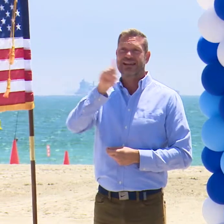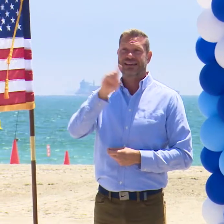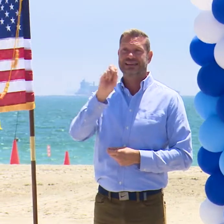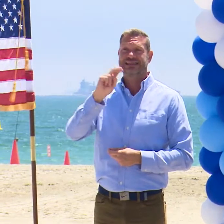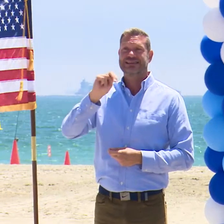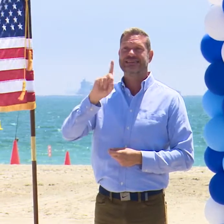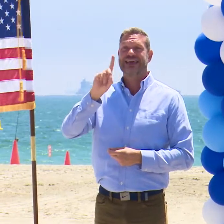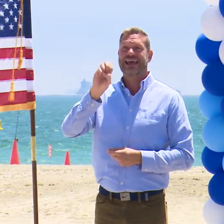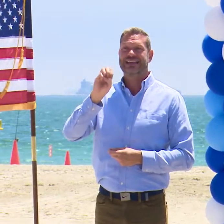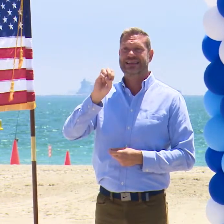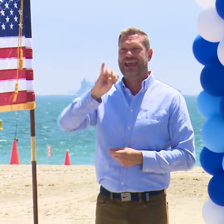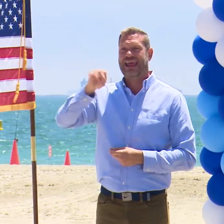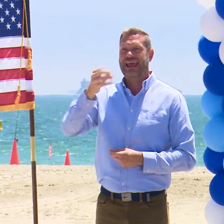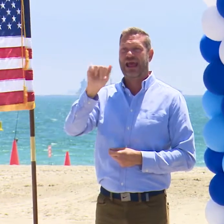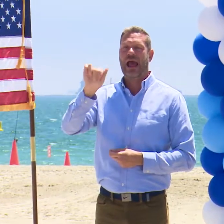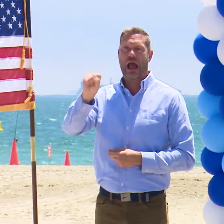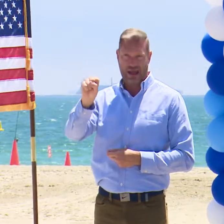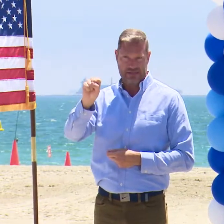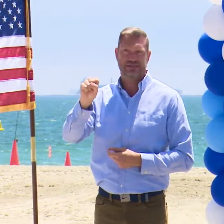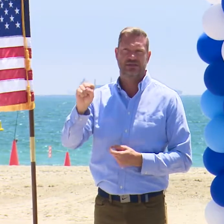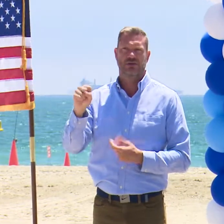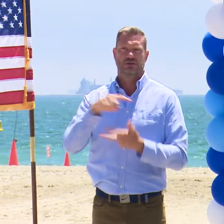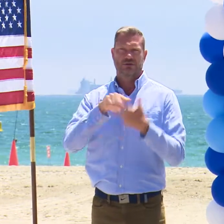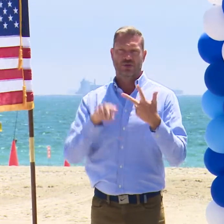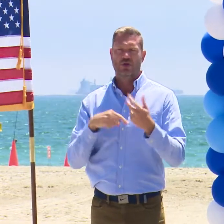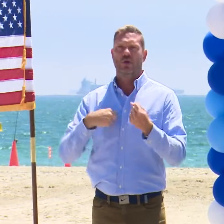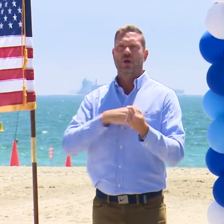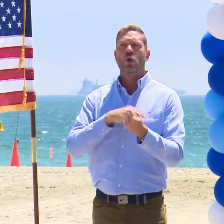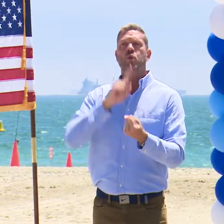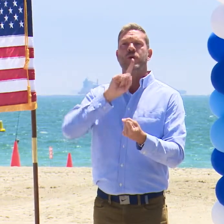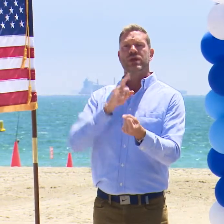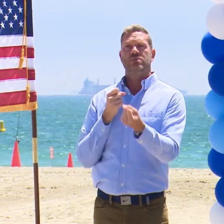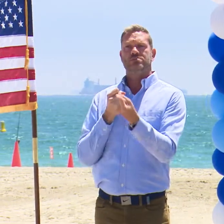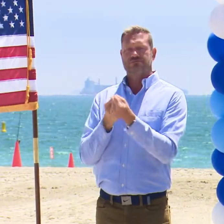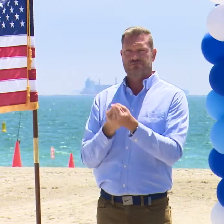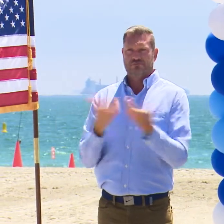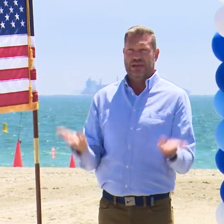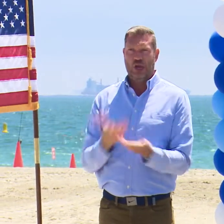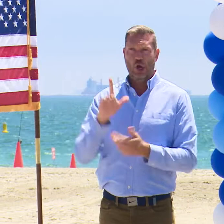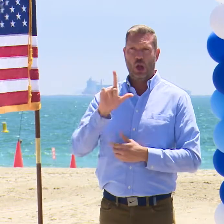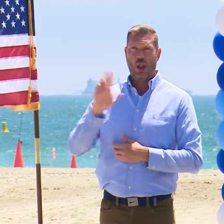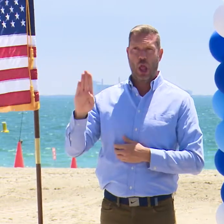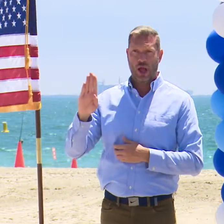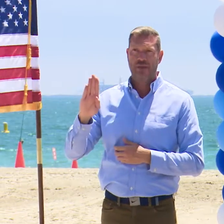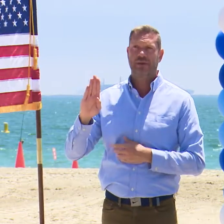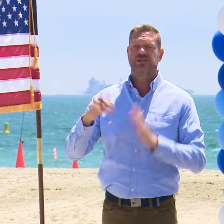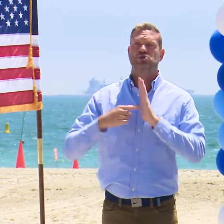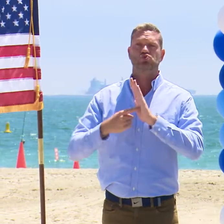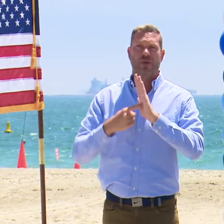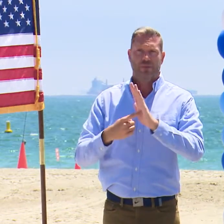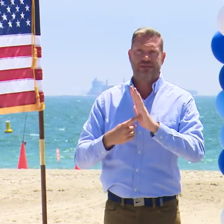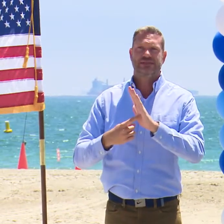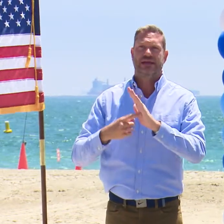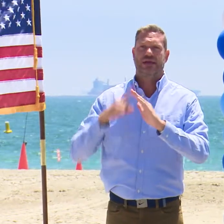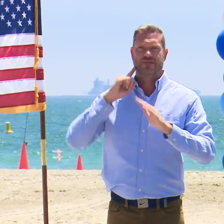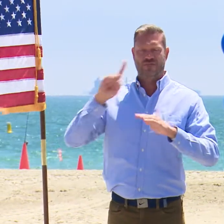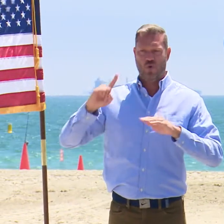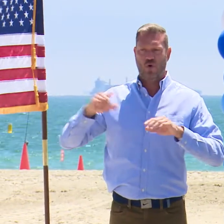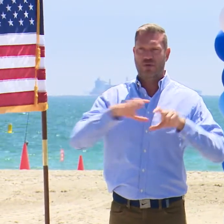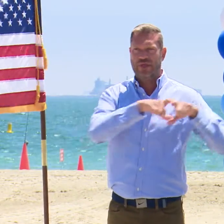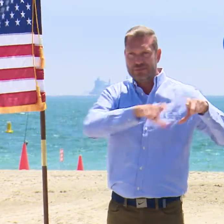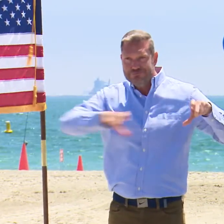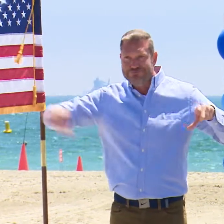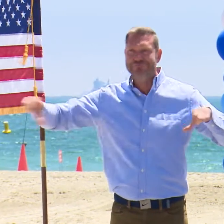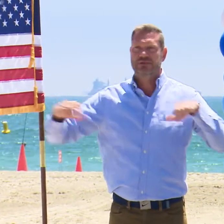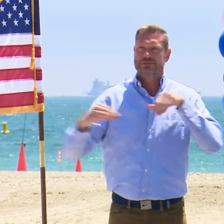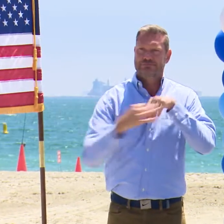the coastline in the city of Long Beach, and it is for that reason that it was appropriate for us to do everything that we could